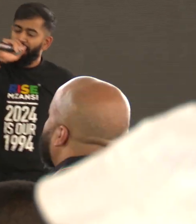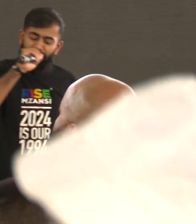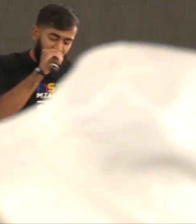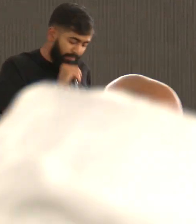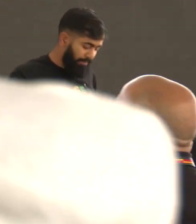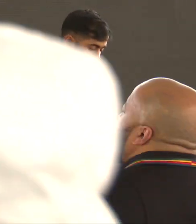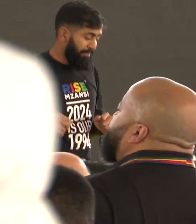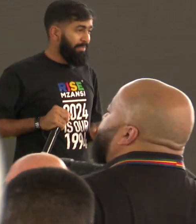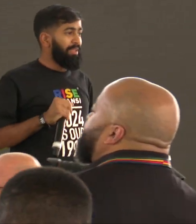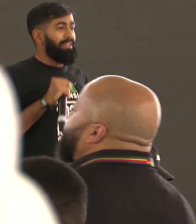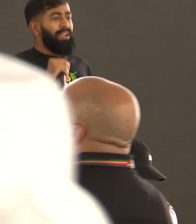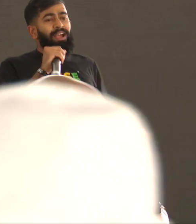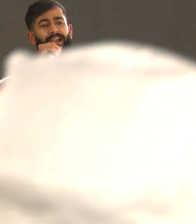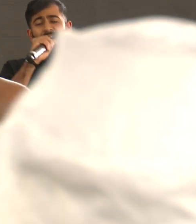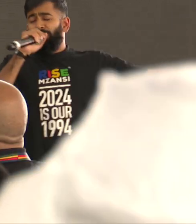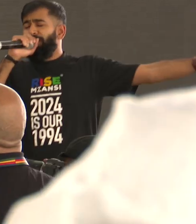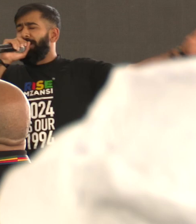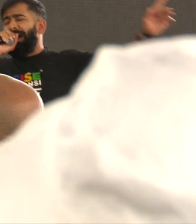siwuye